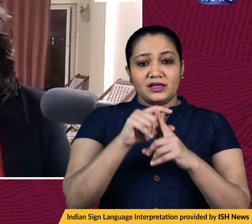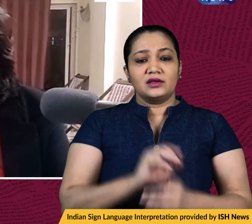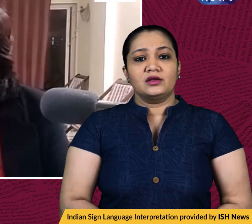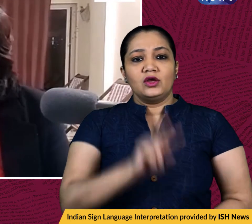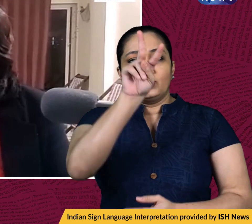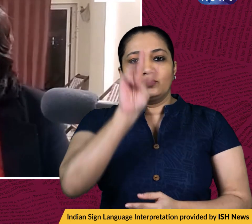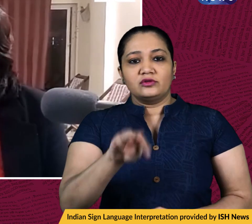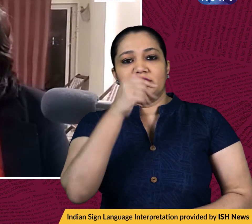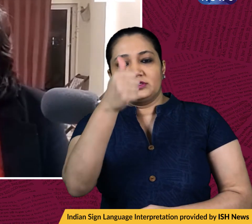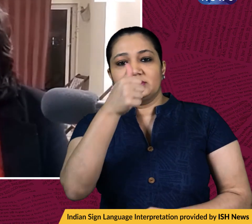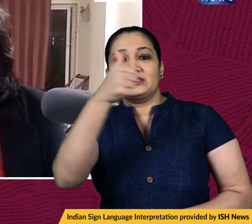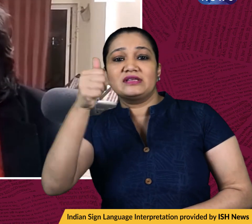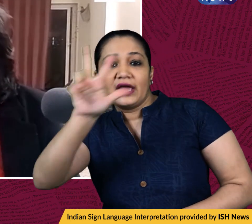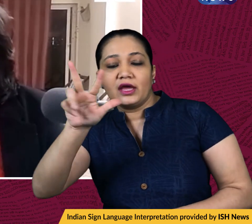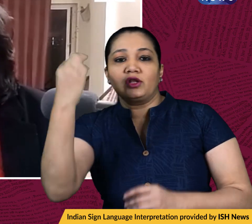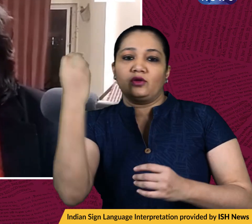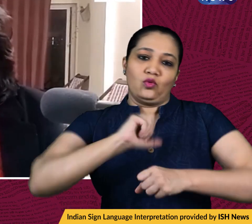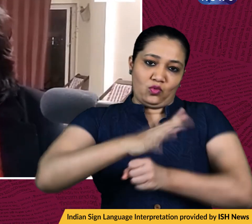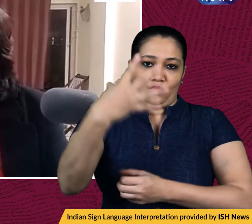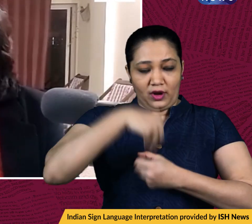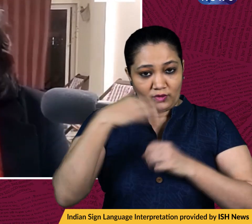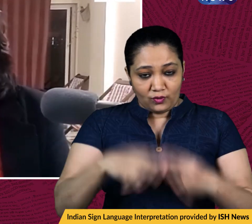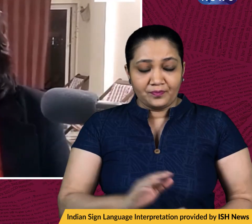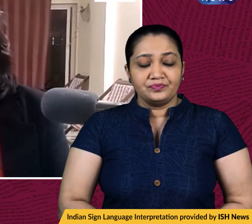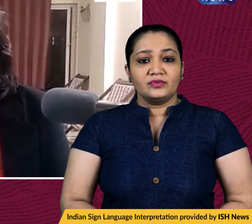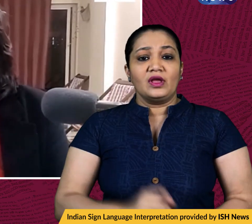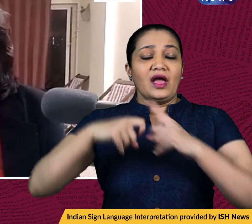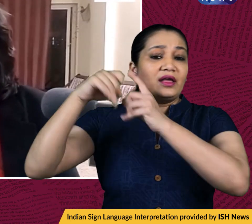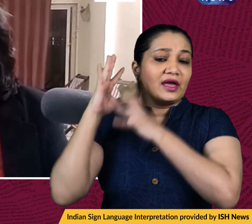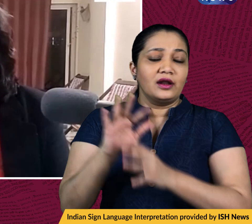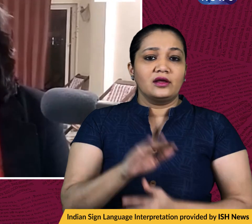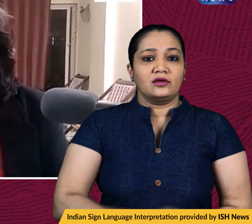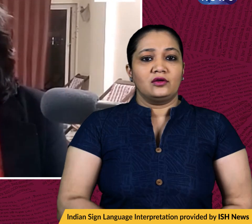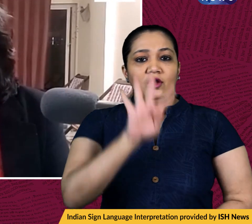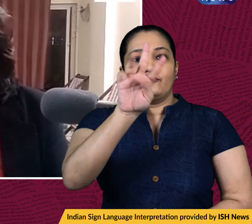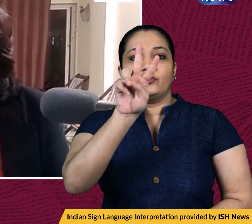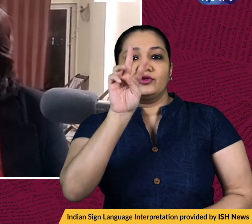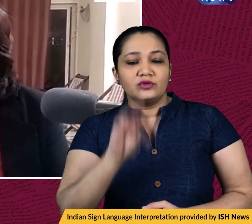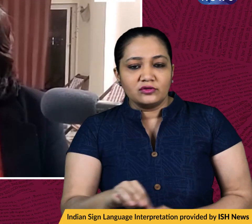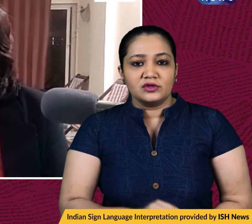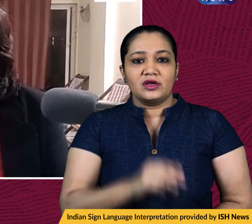has reported 2,668 new COVID cases. Kerala has reported